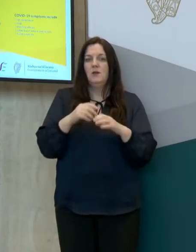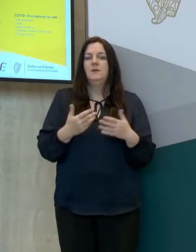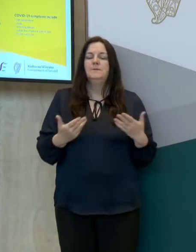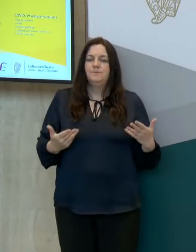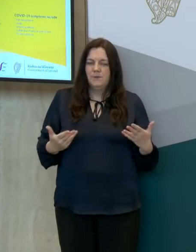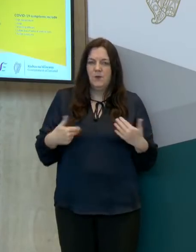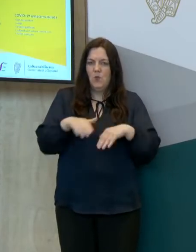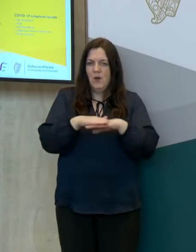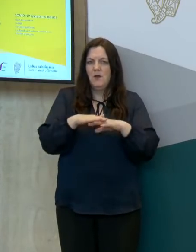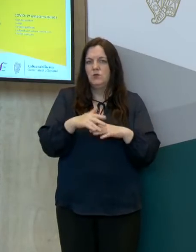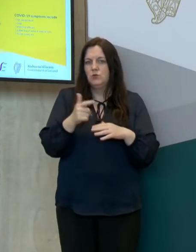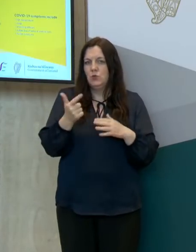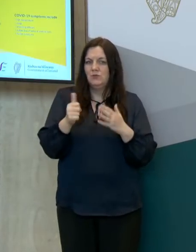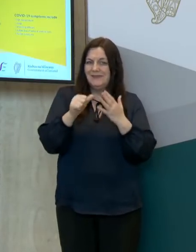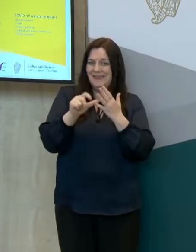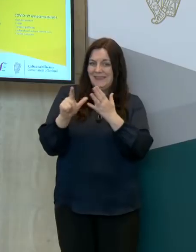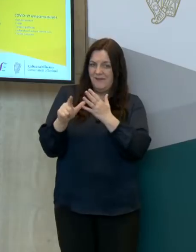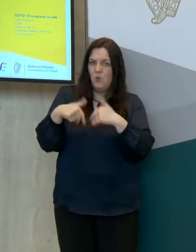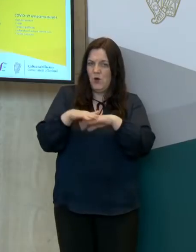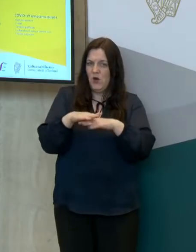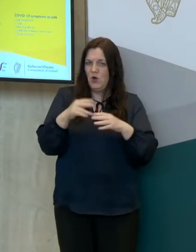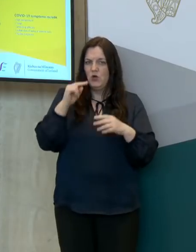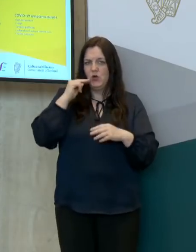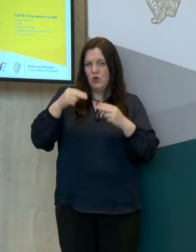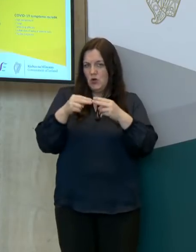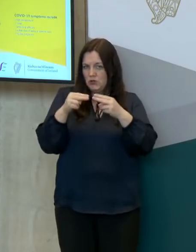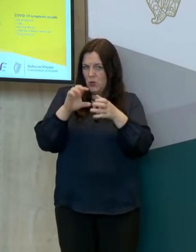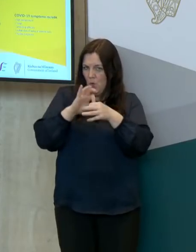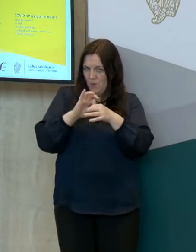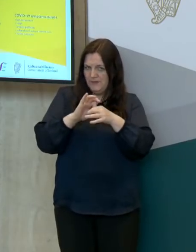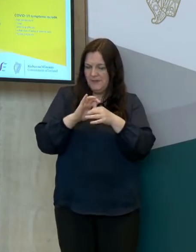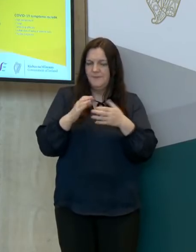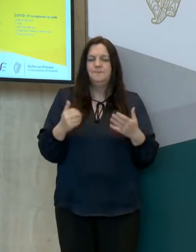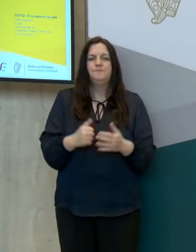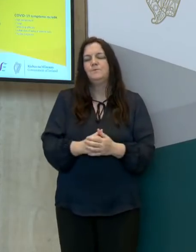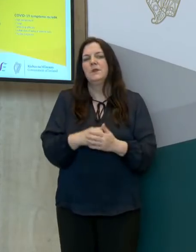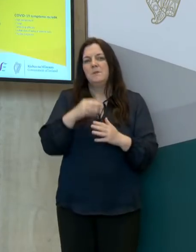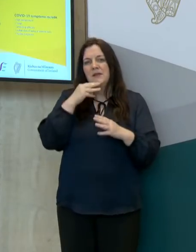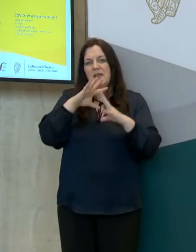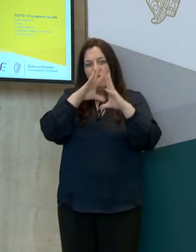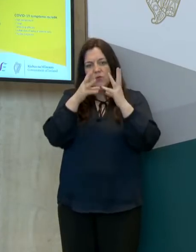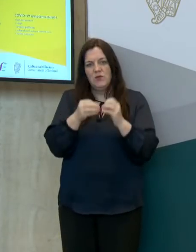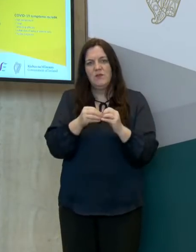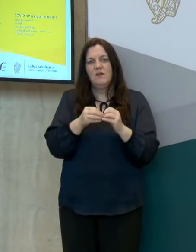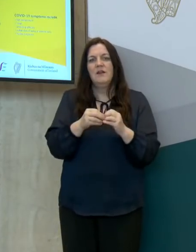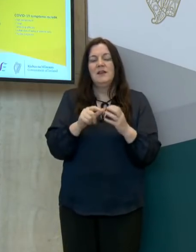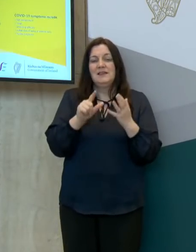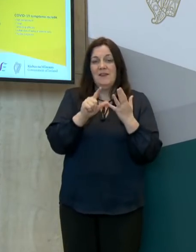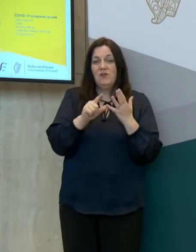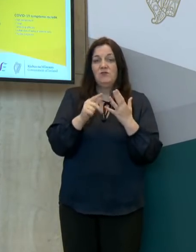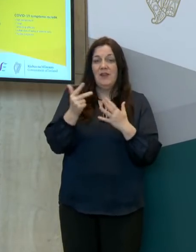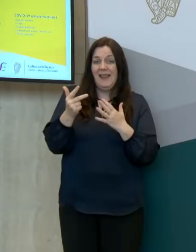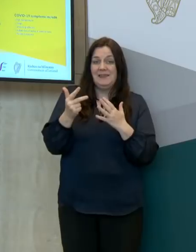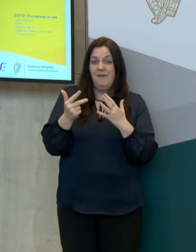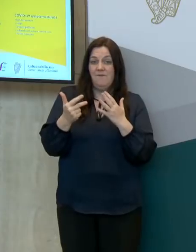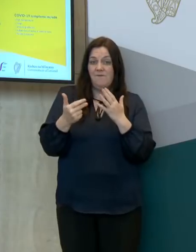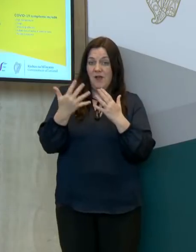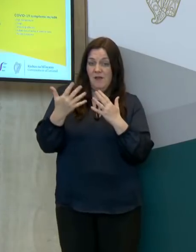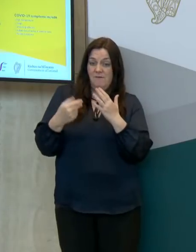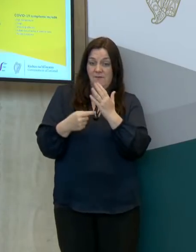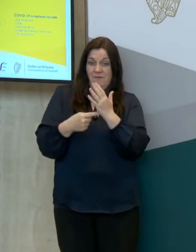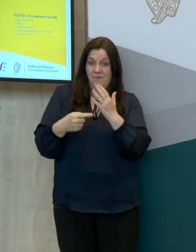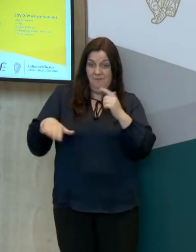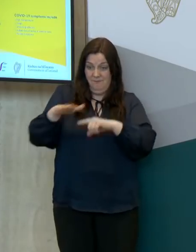nursing homes. These clusters have been associated with 7,485 confirmed cases to date across